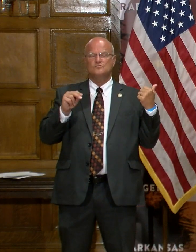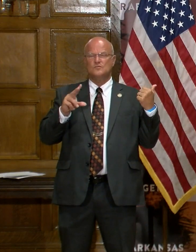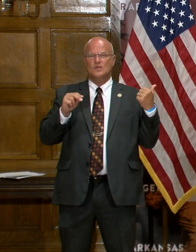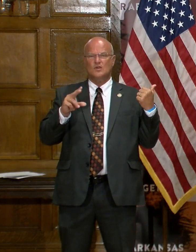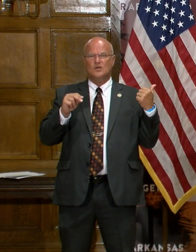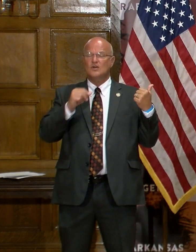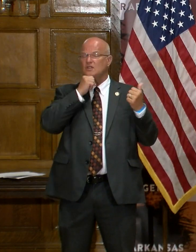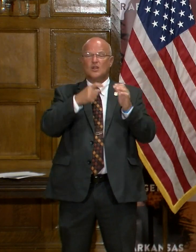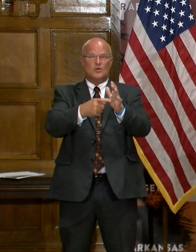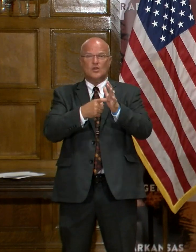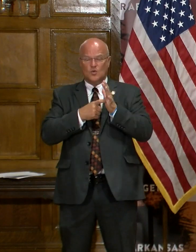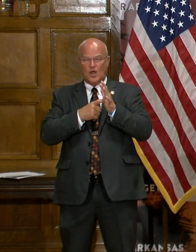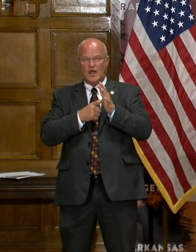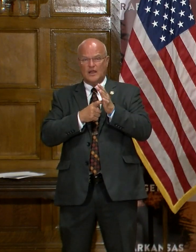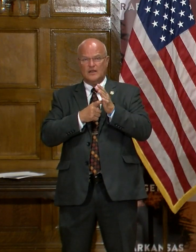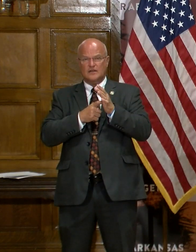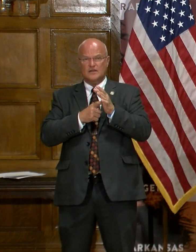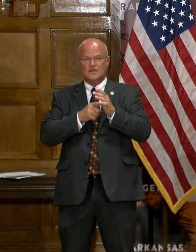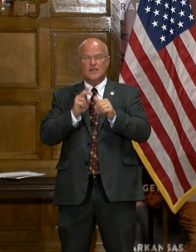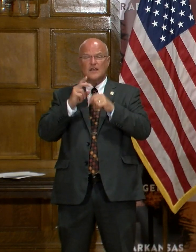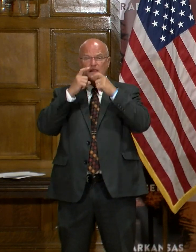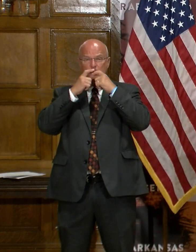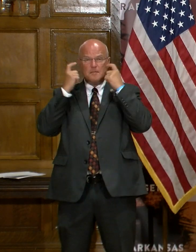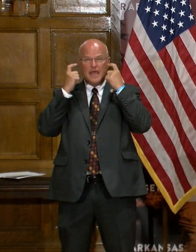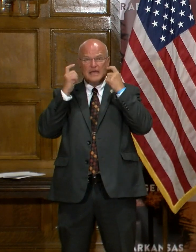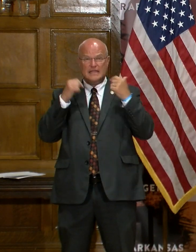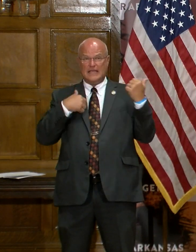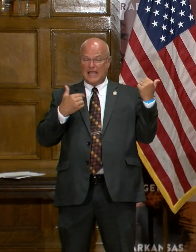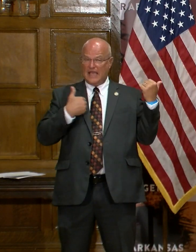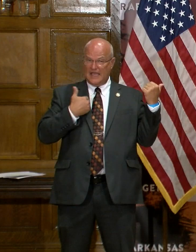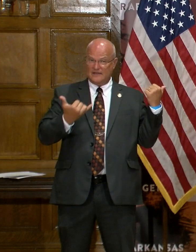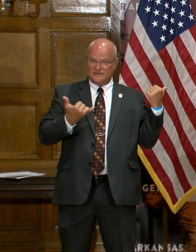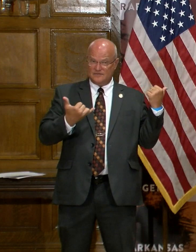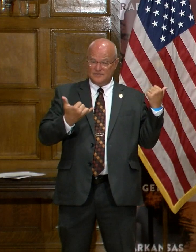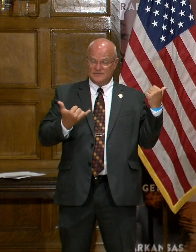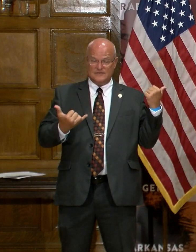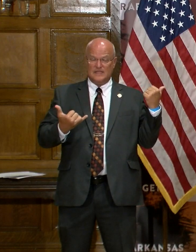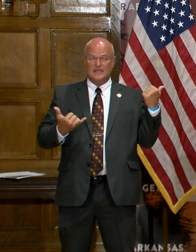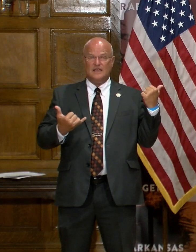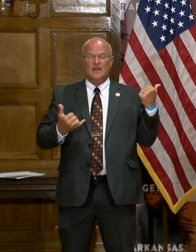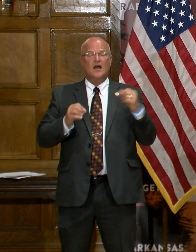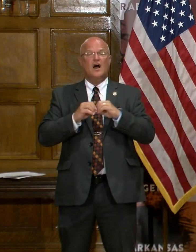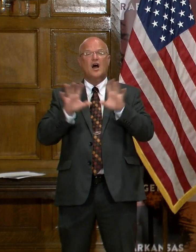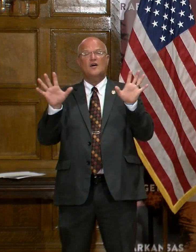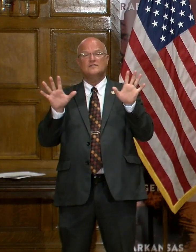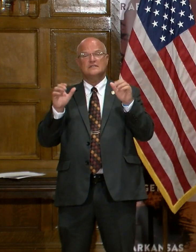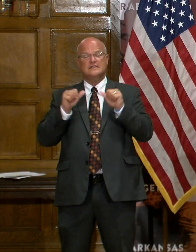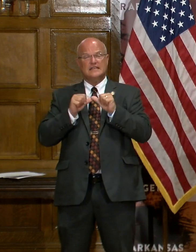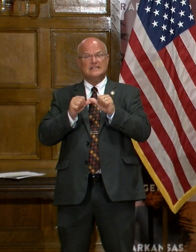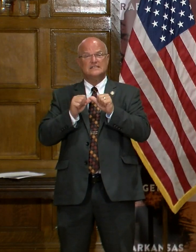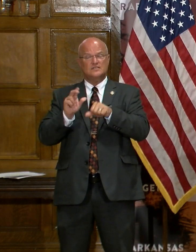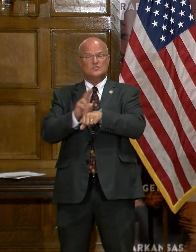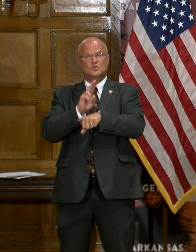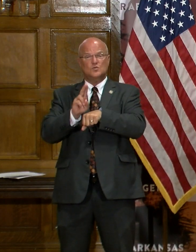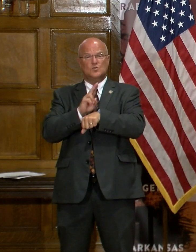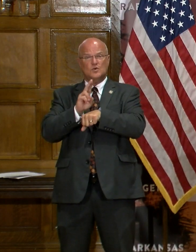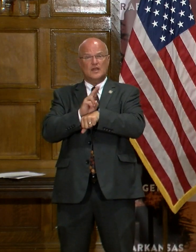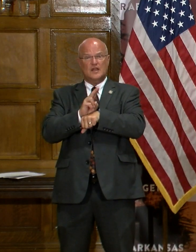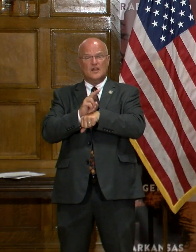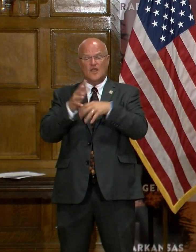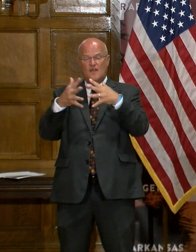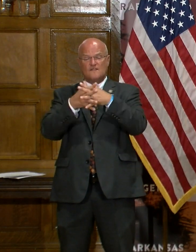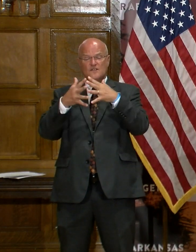are not required to wear the mask like I have in front of me. Obviously, they continue to wear